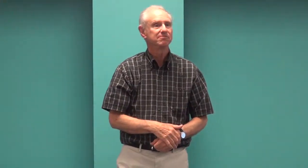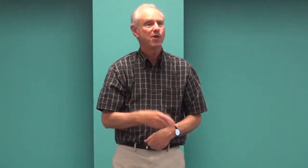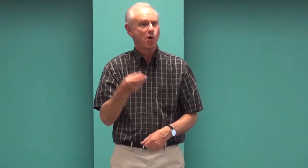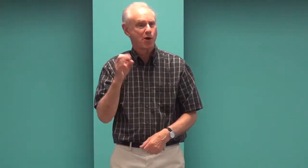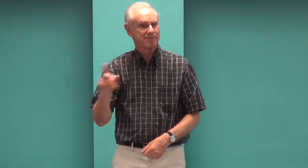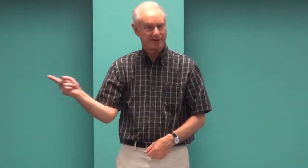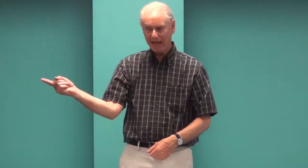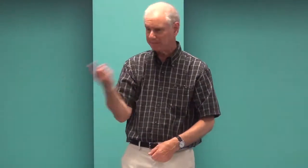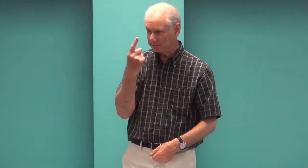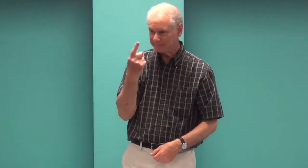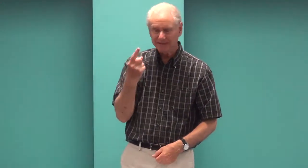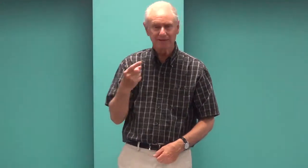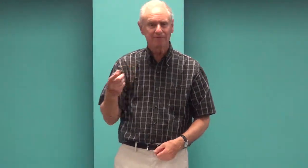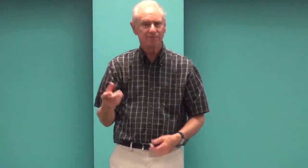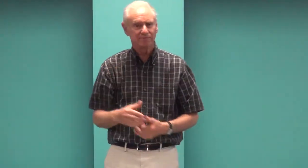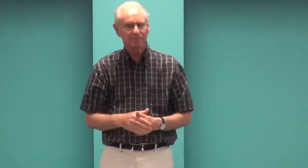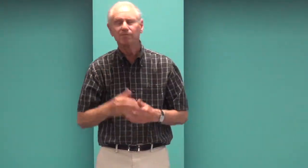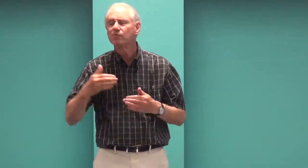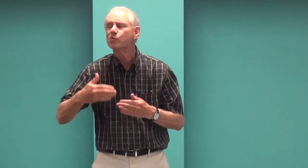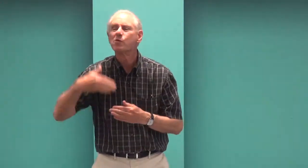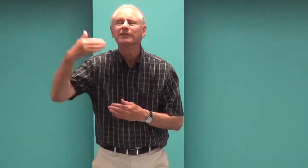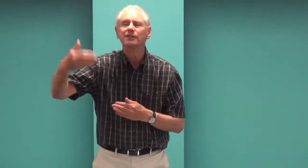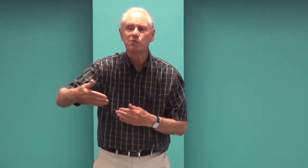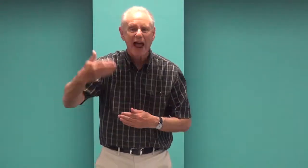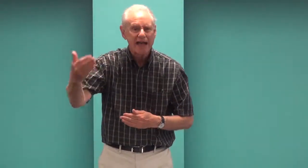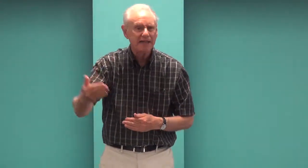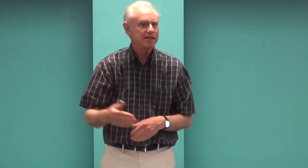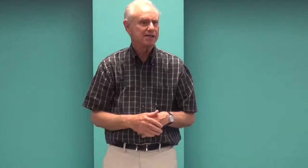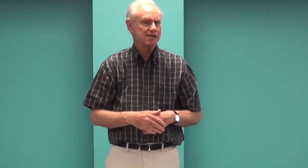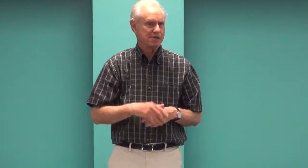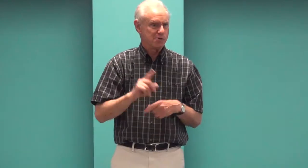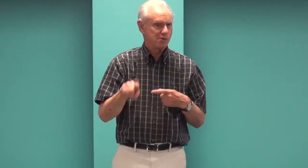some time. Herb came up to me and said,